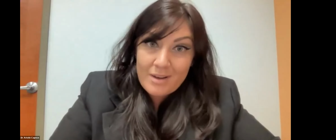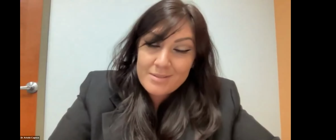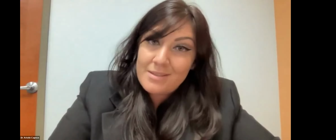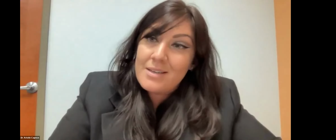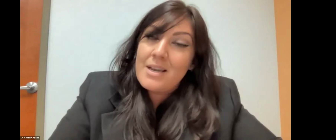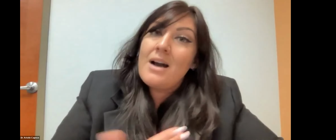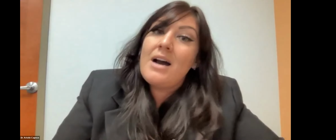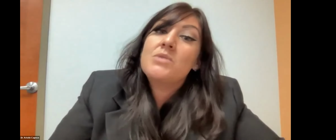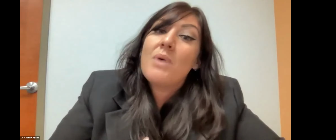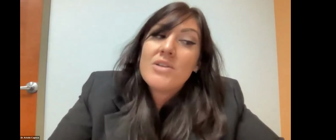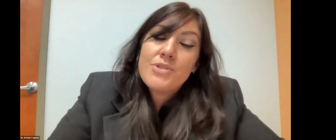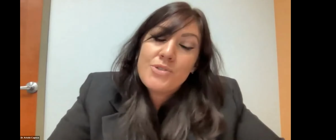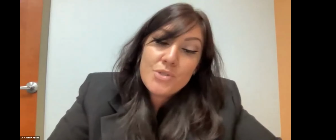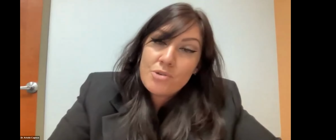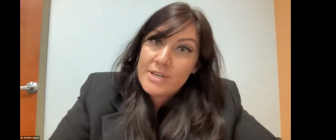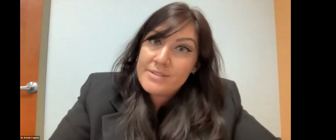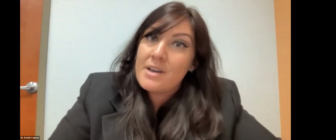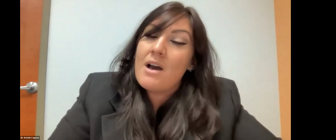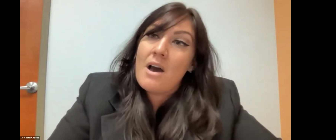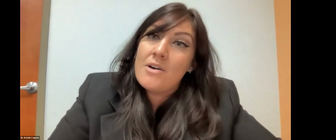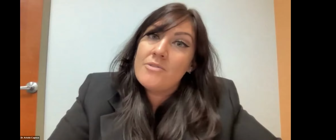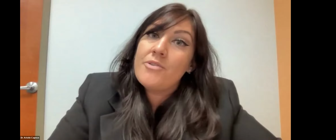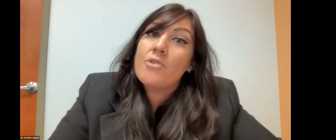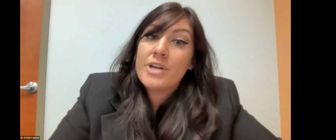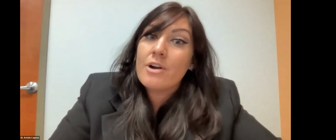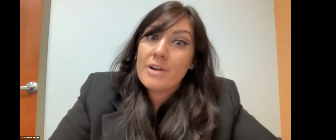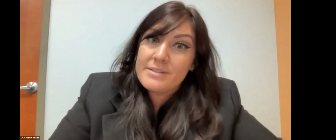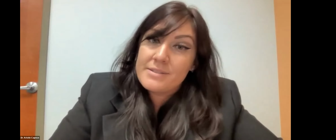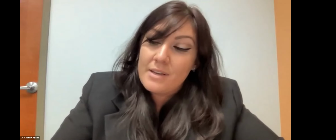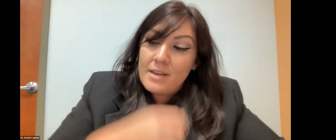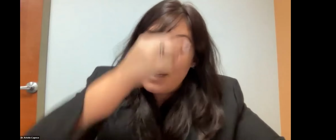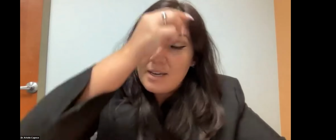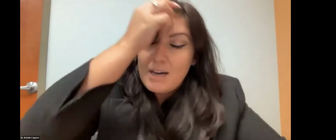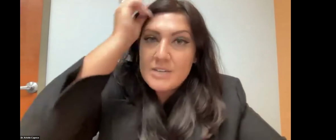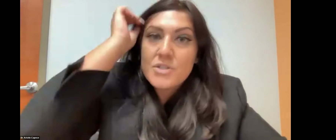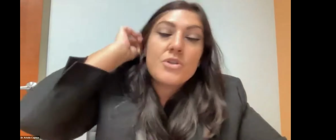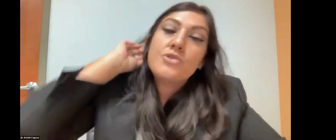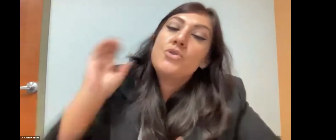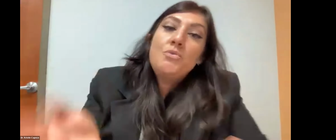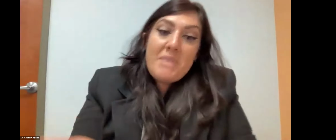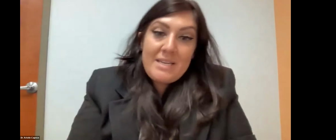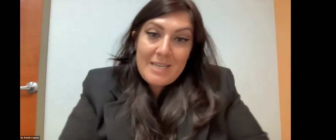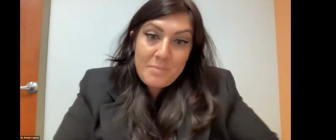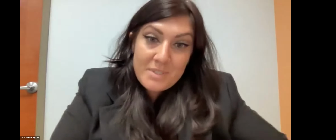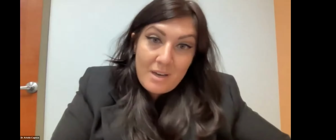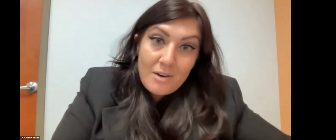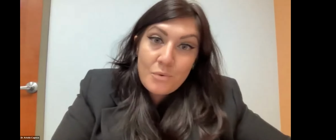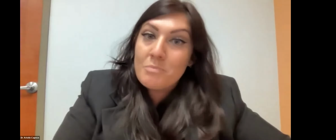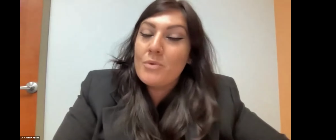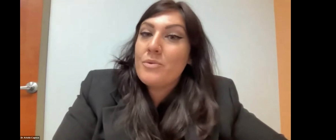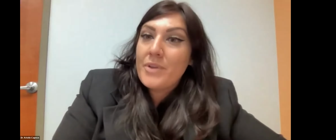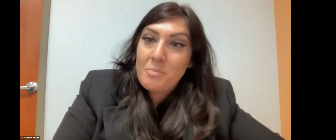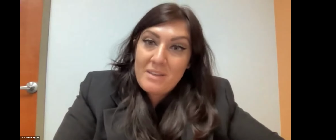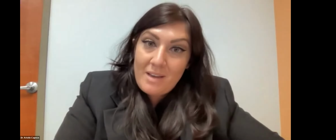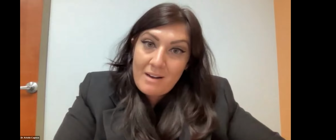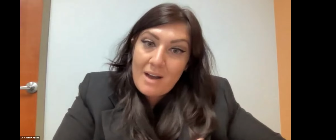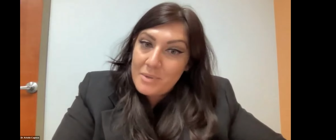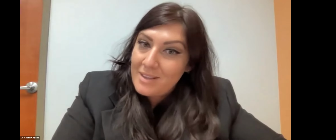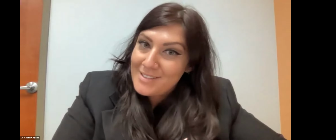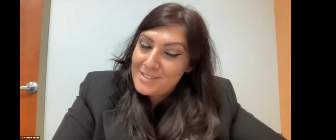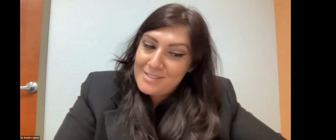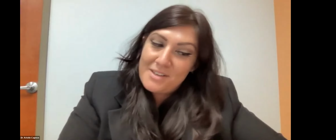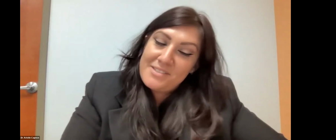opposing breast, as well as reduce the risk of recurrence. So there's 2 main types of hormonal therapy